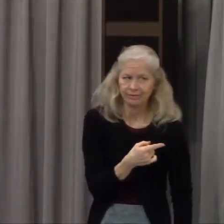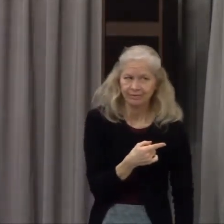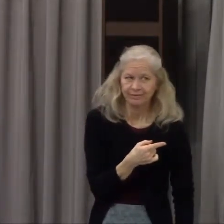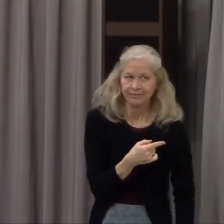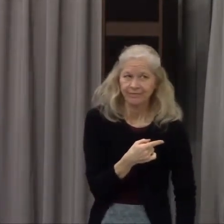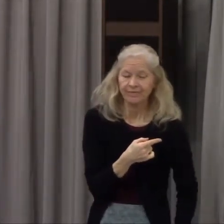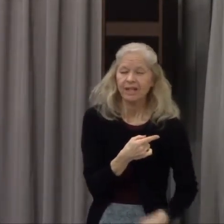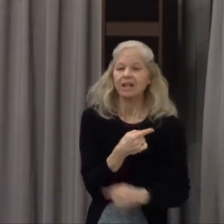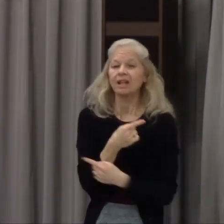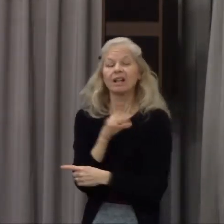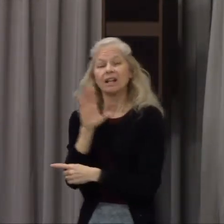the heart